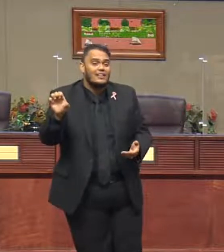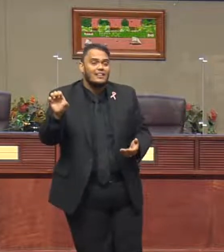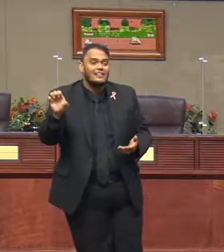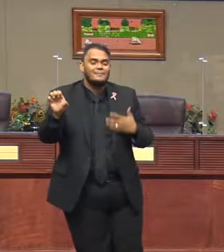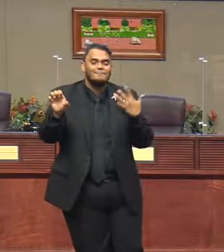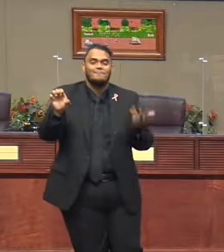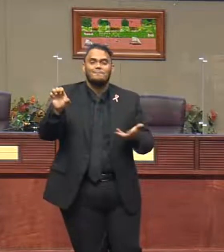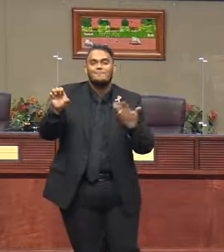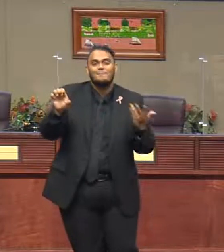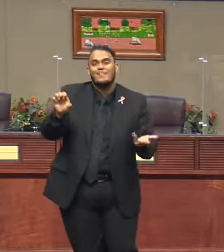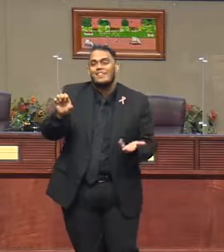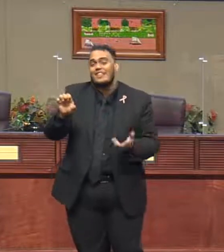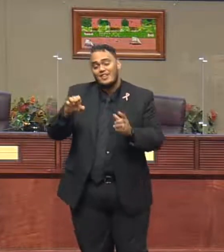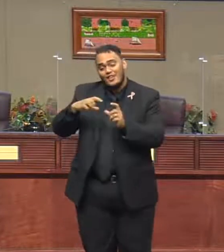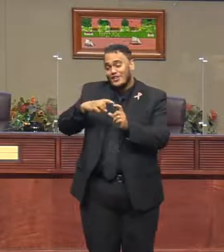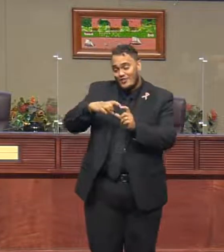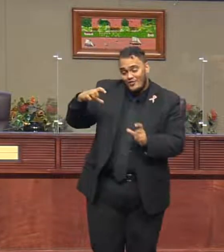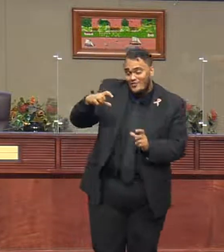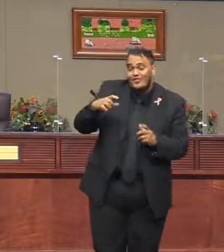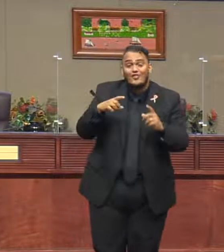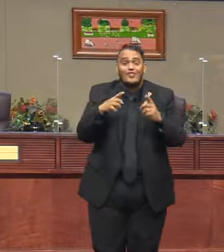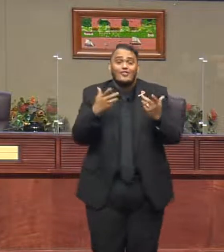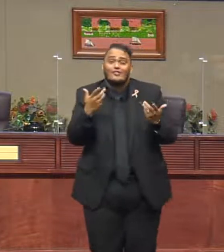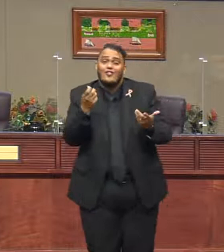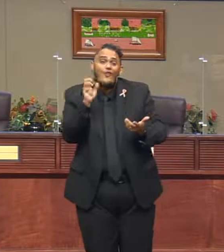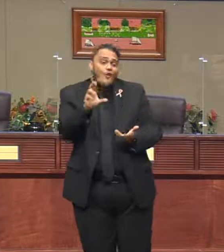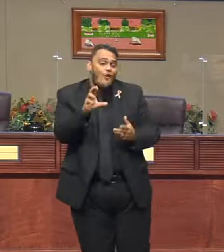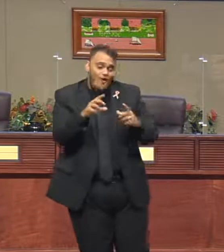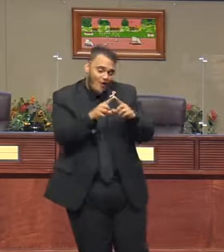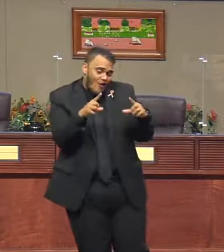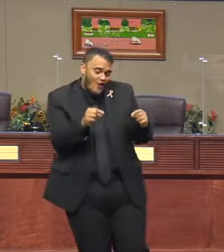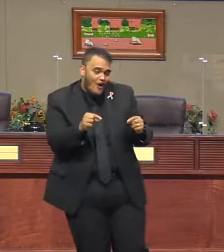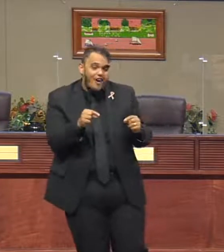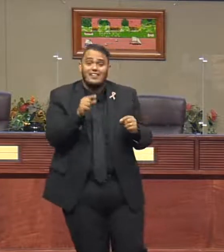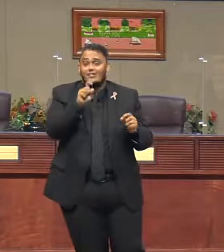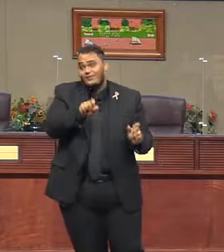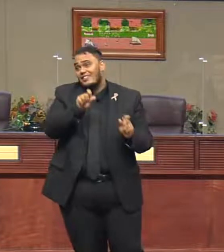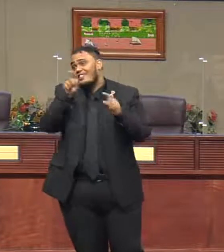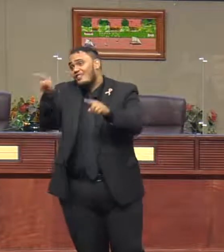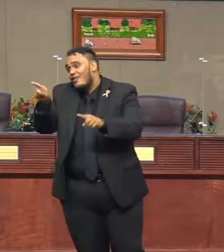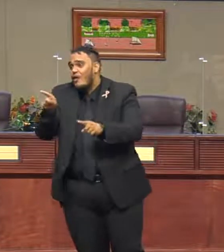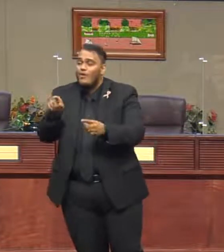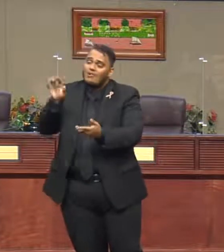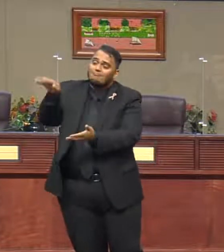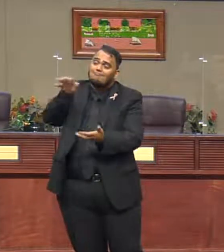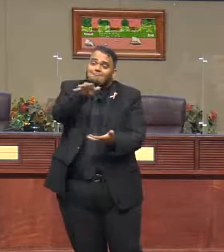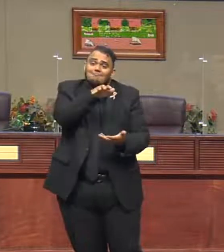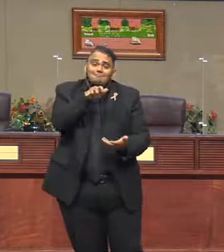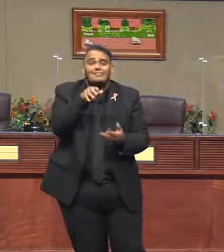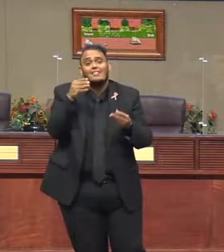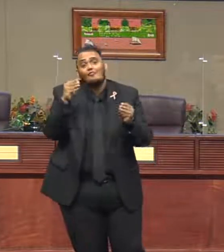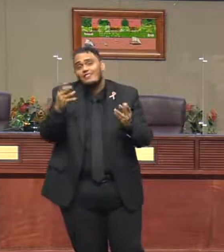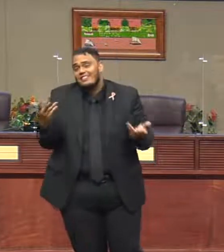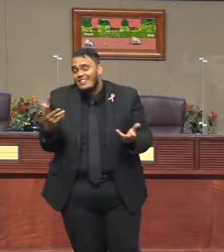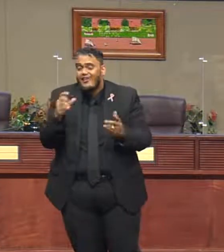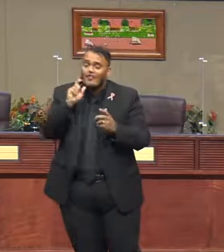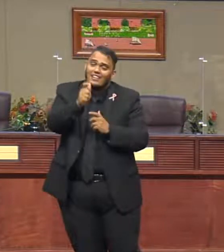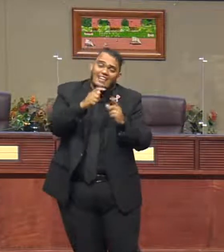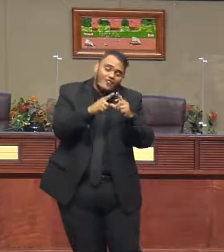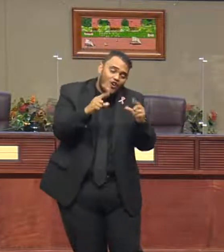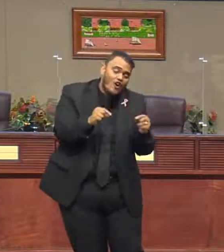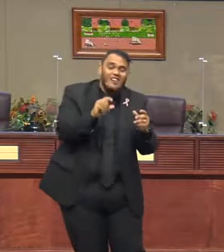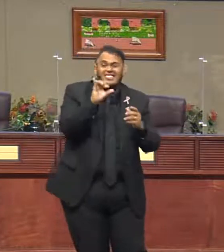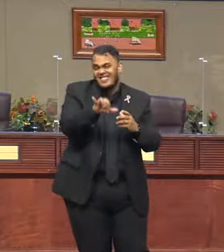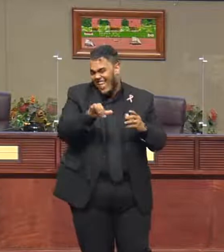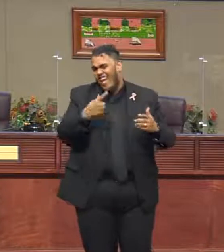a coupon or card to go purchase items, retail items in our community. We're going to do all of that,